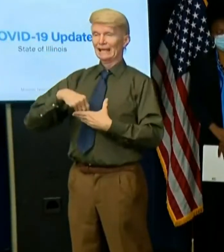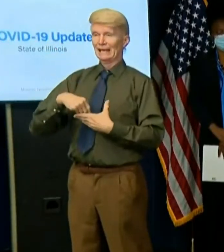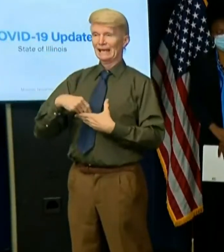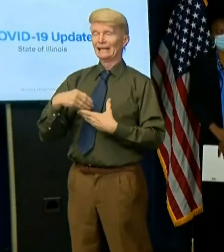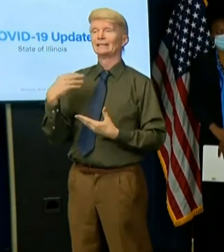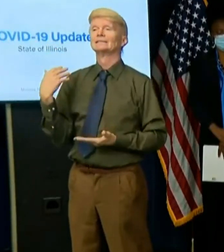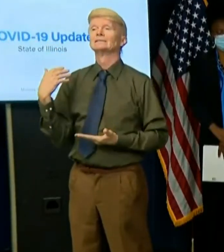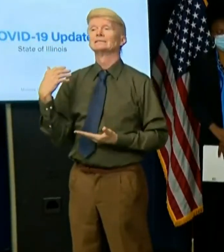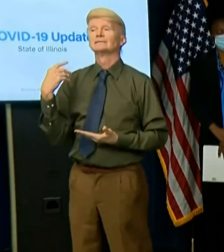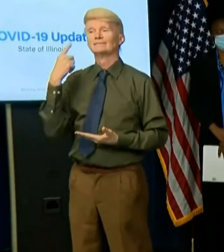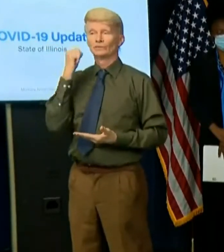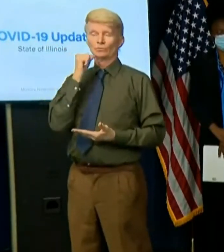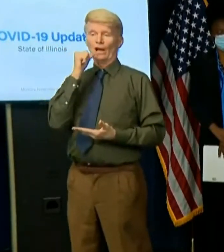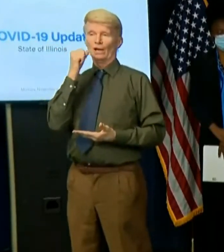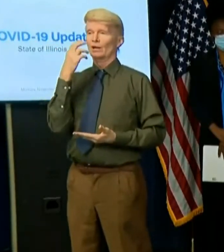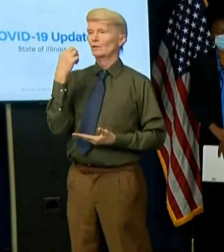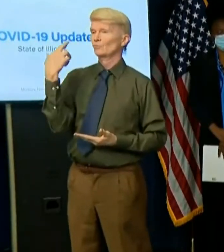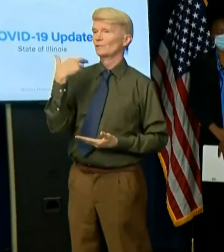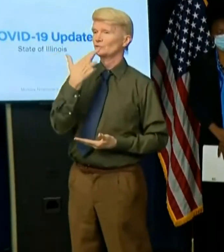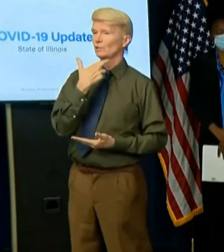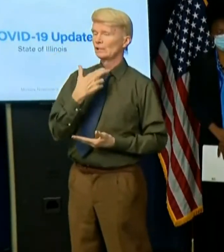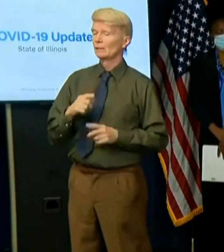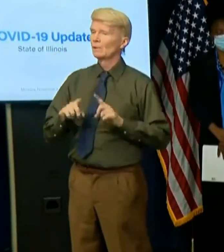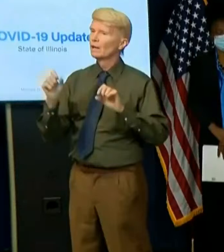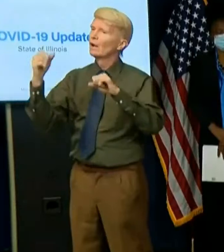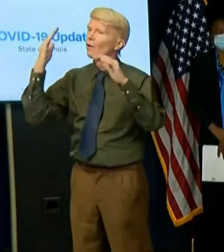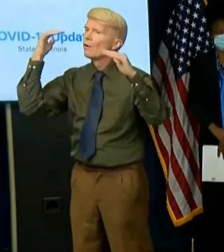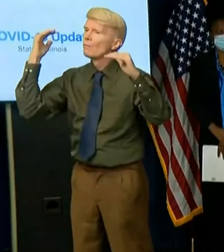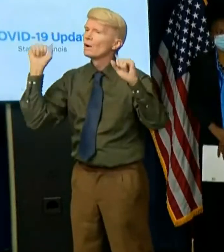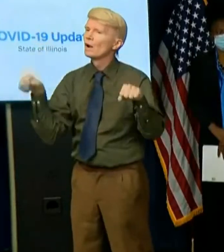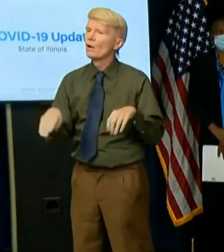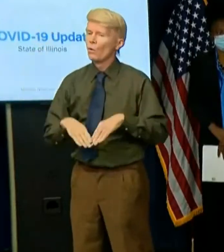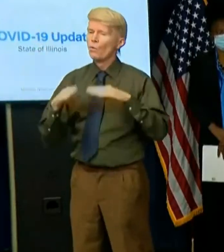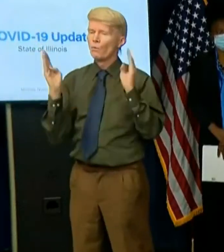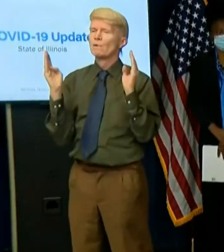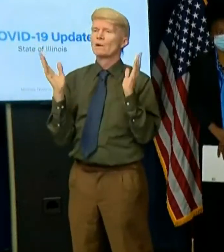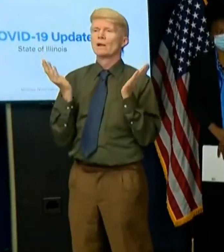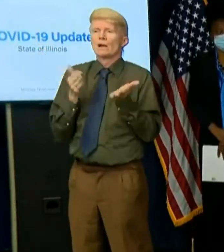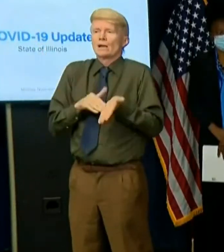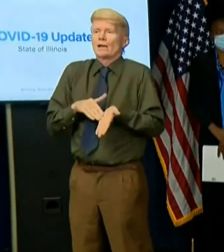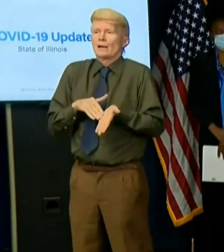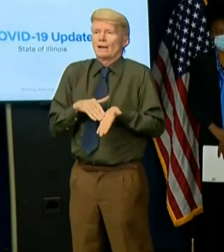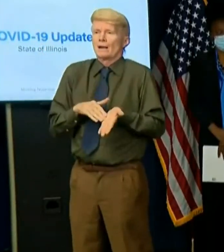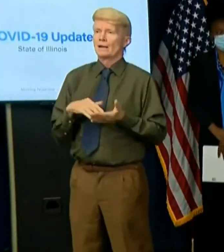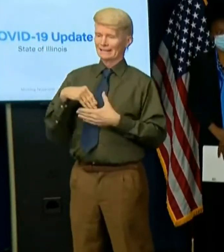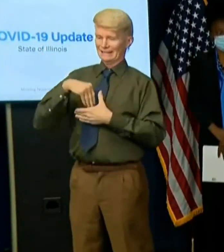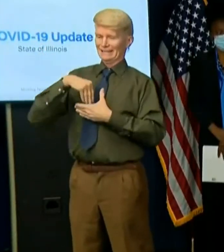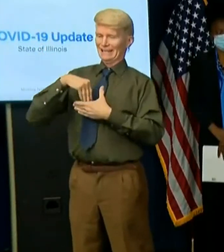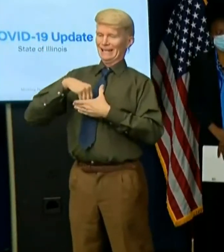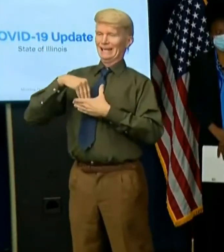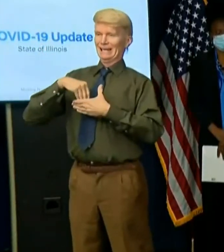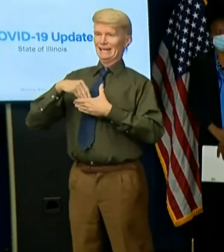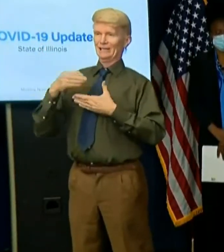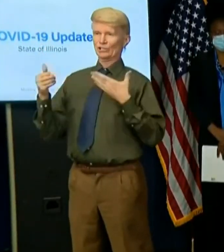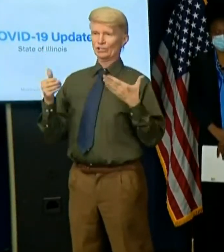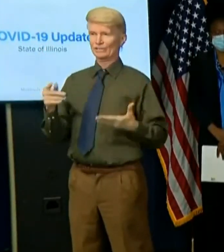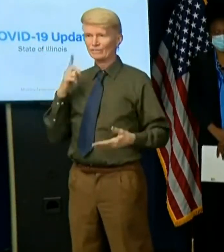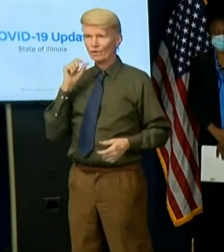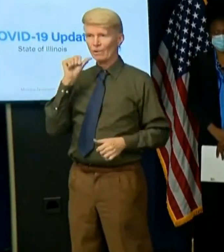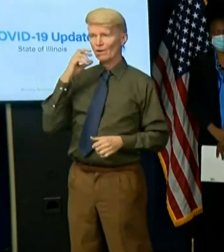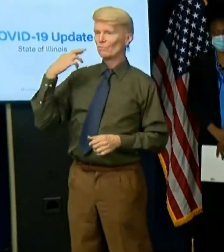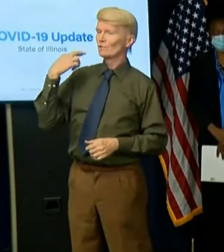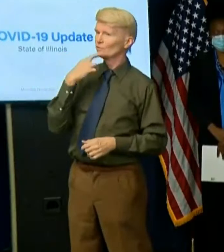and restaurants, but we're hoping to get back to a point where we can open up indoor service as soon as we can get our positivity rates and our case numbers